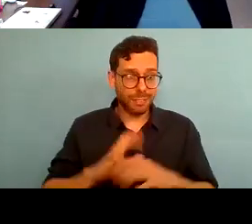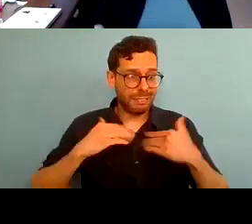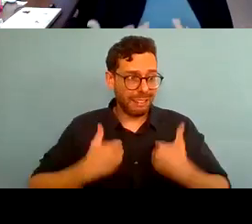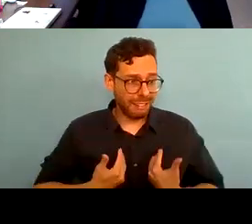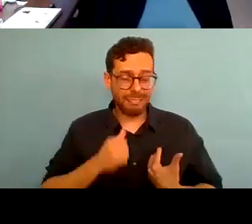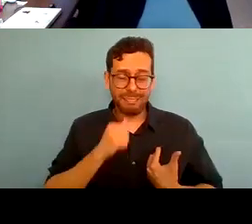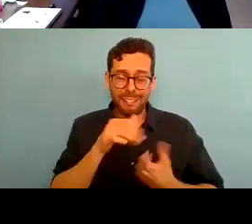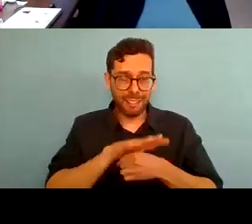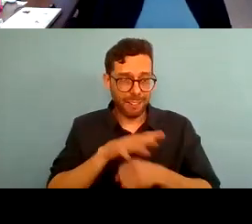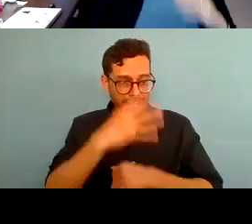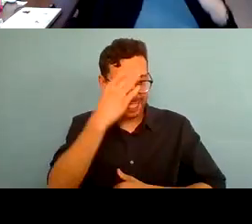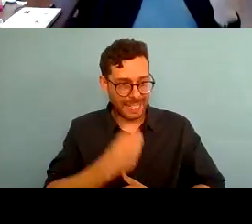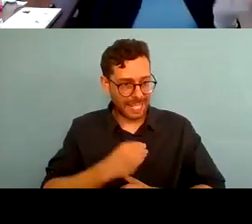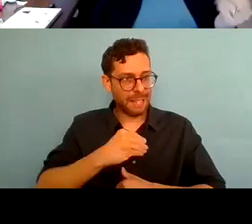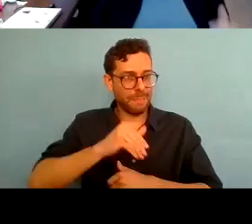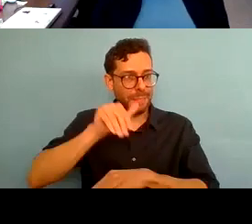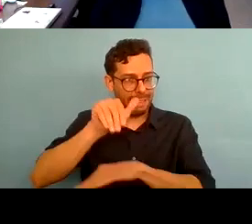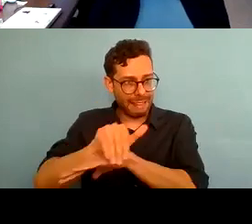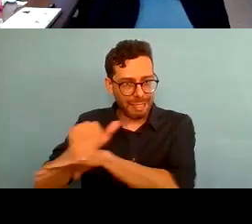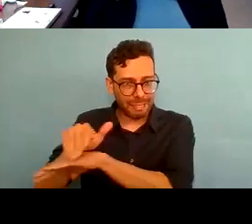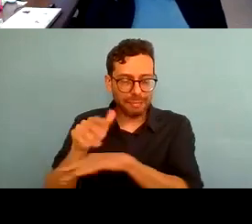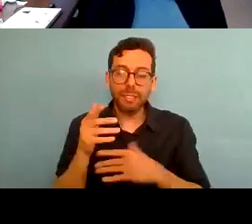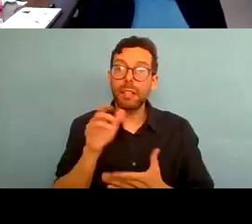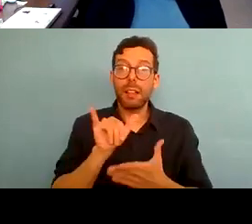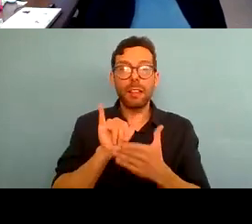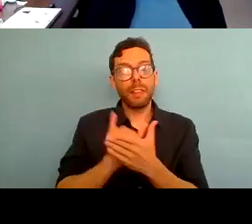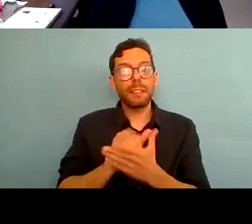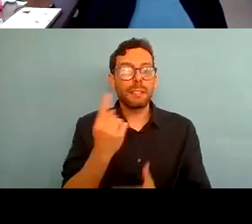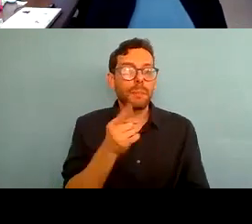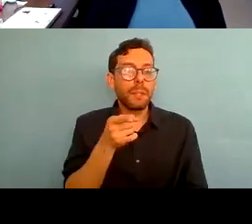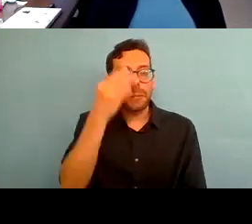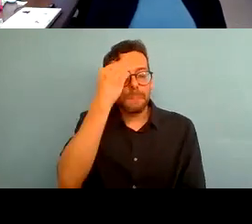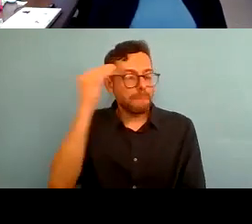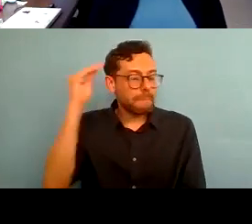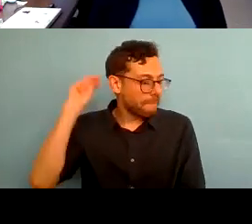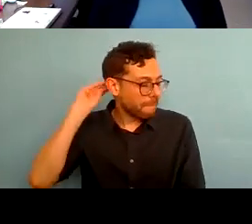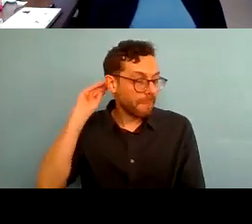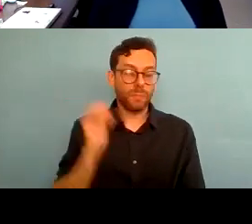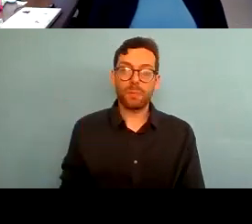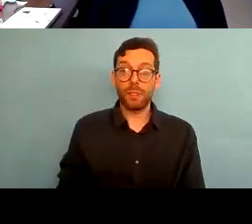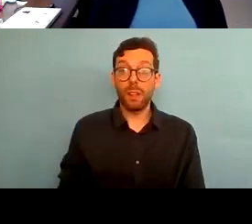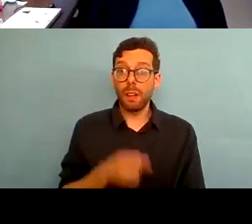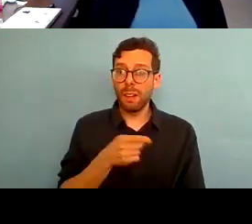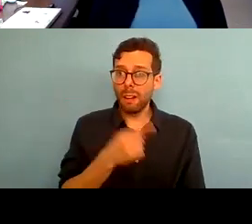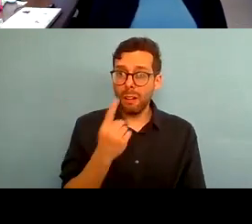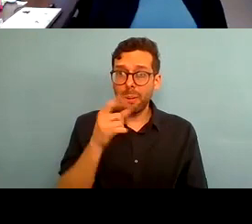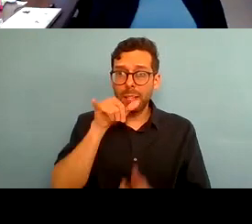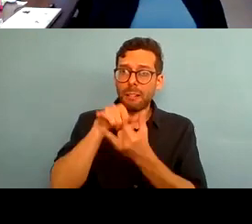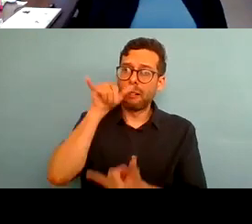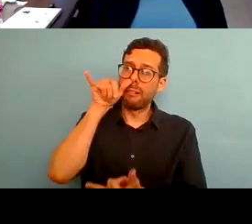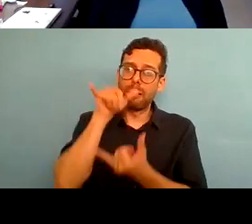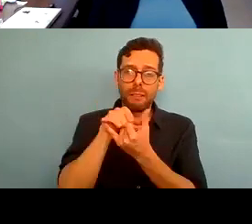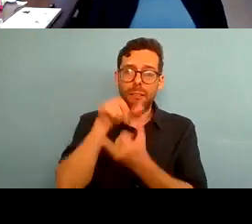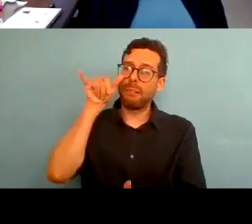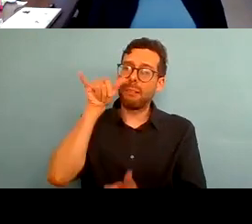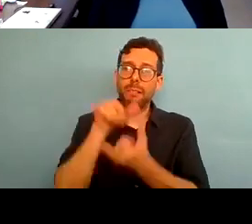What are those other things going from? So those are some clues that you can kind of keep in the back of your mind. Are they yawning all the time? Are they just yawning